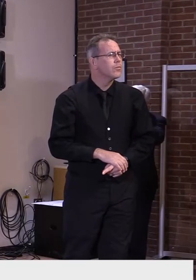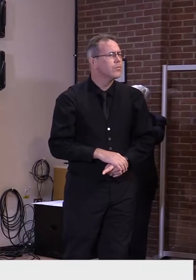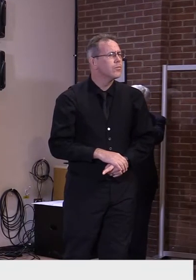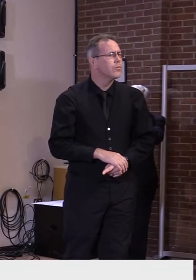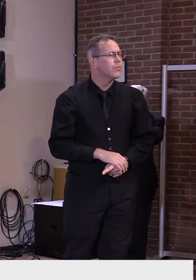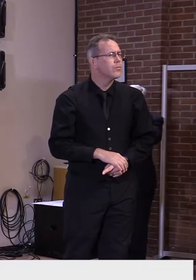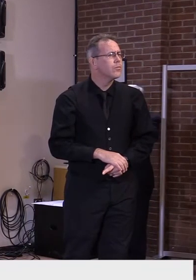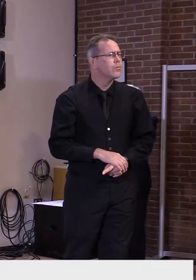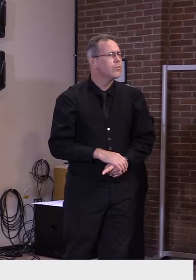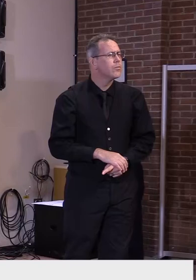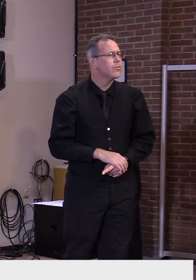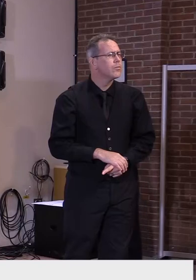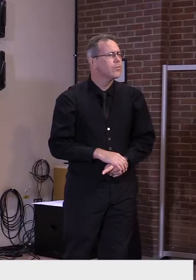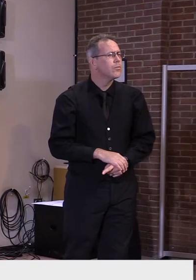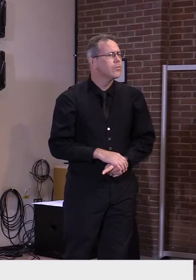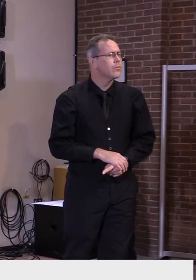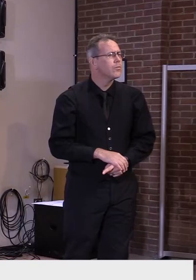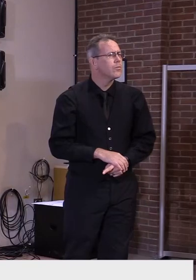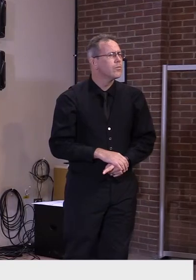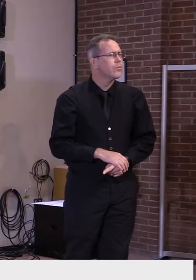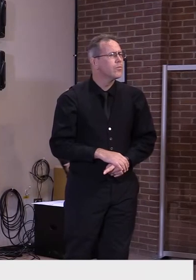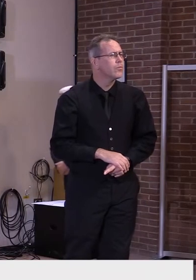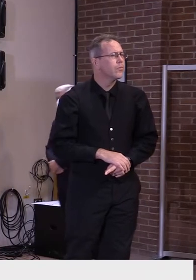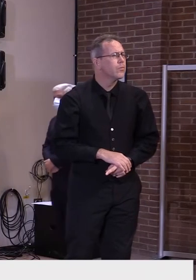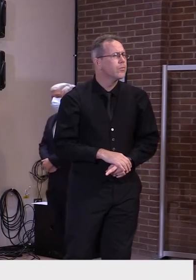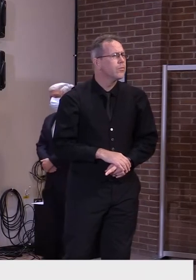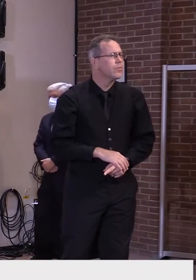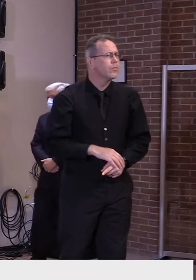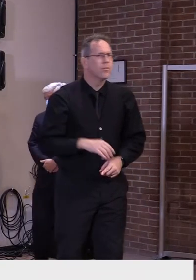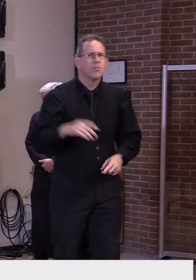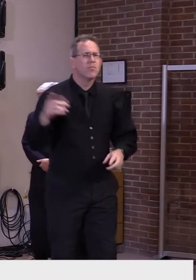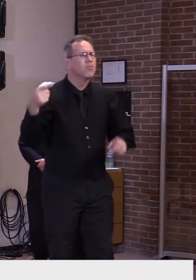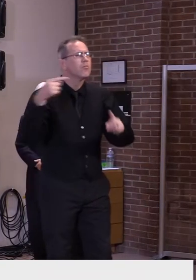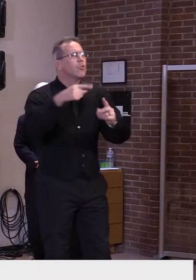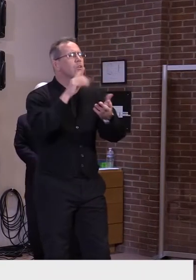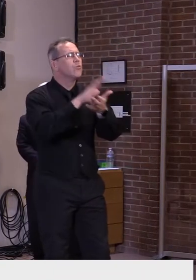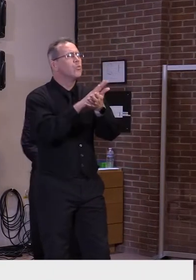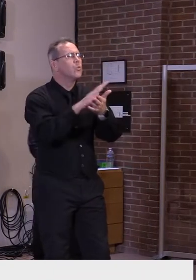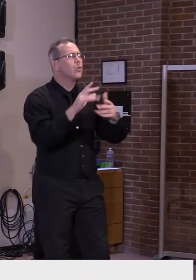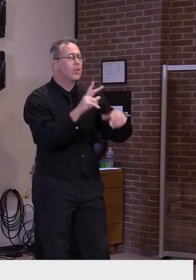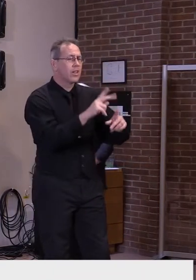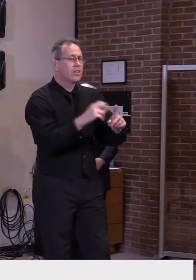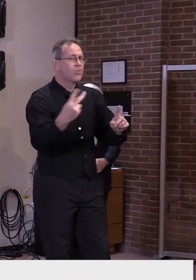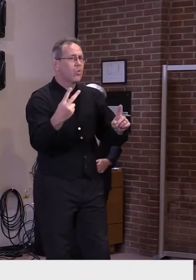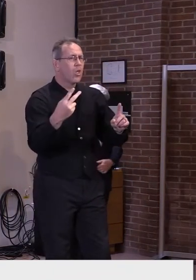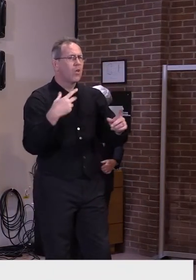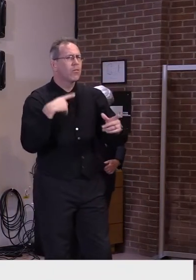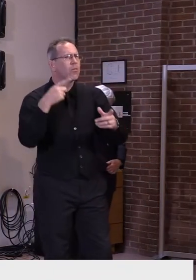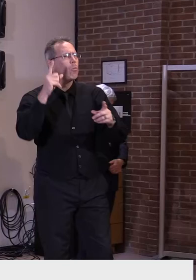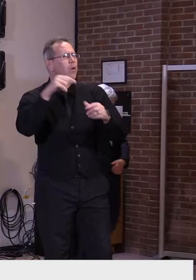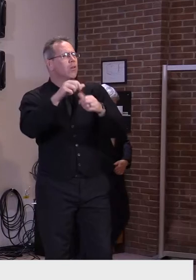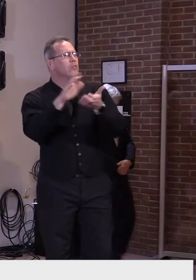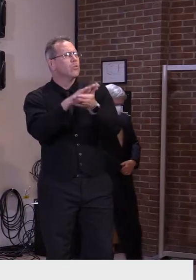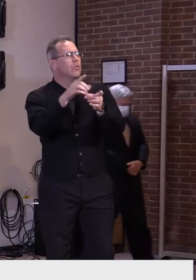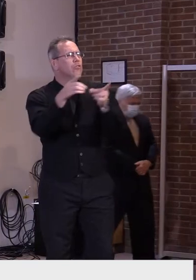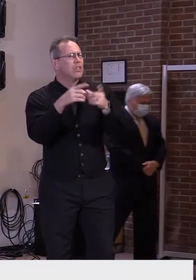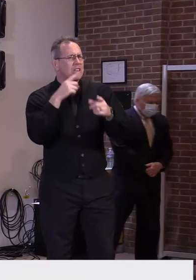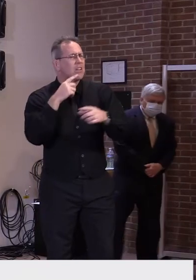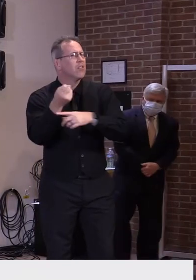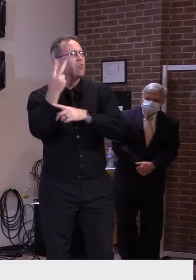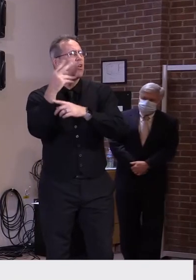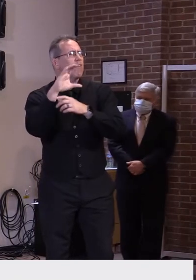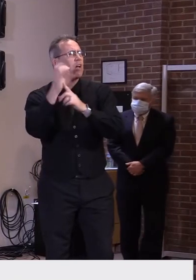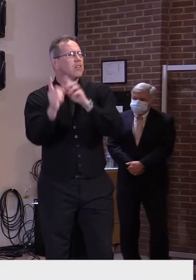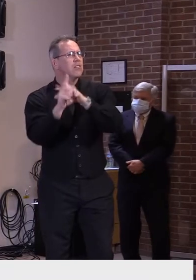November 15th. That's a pretty significant lag. And when we asked about this before, we were told it's simply a reporting metric. Can